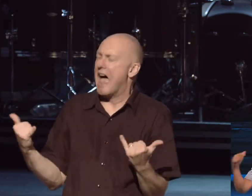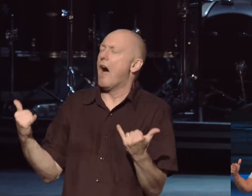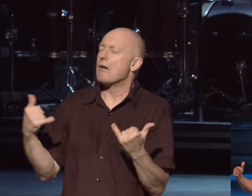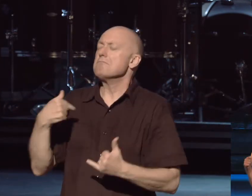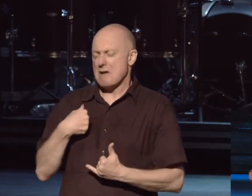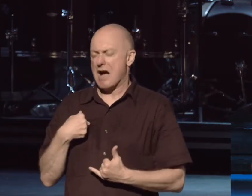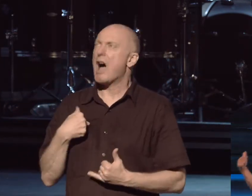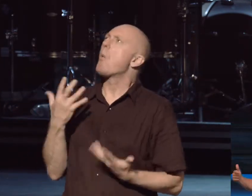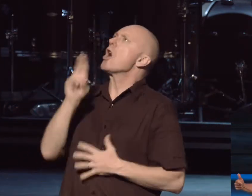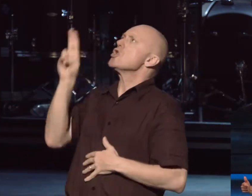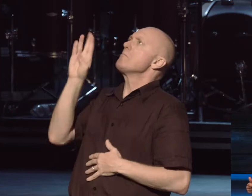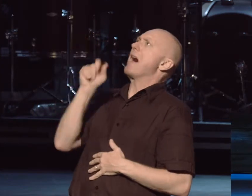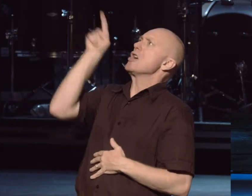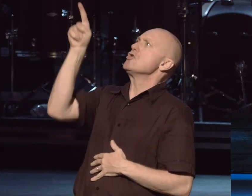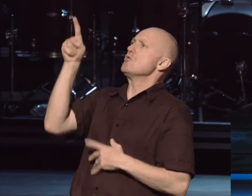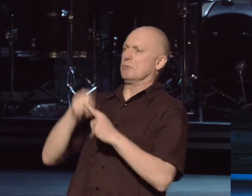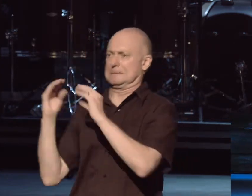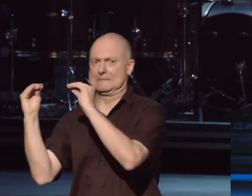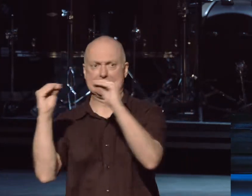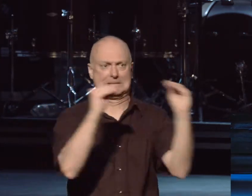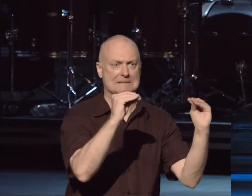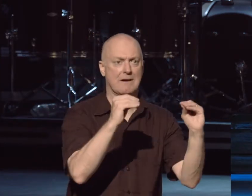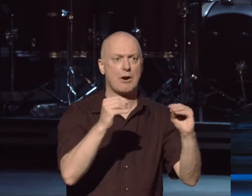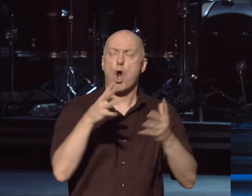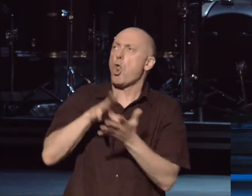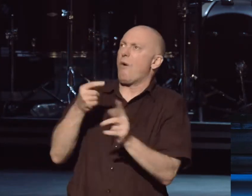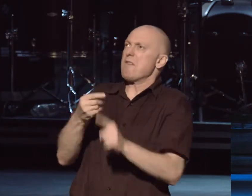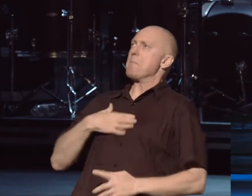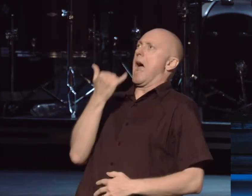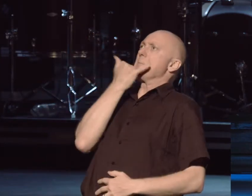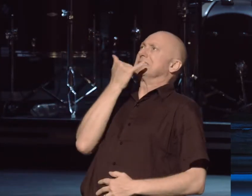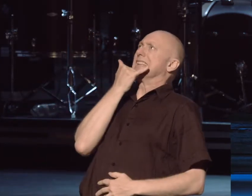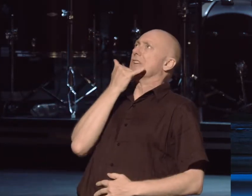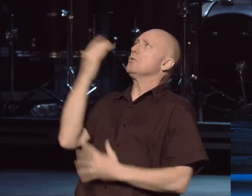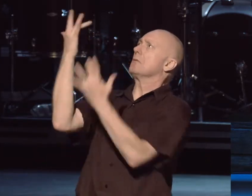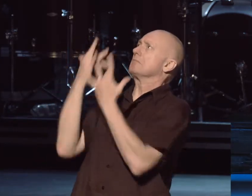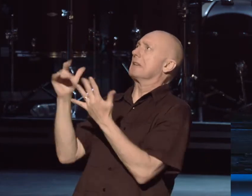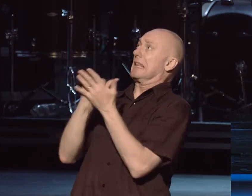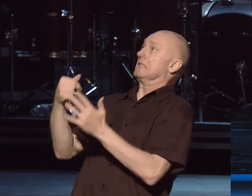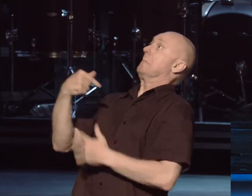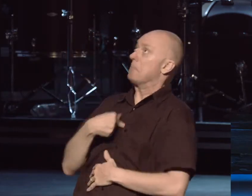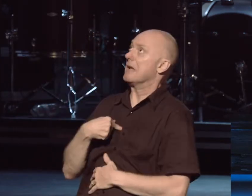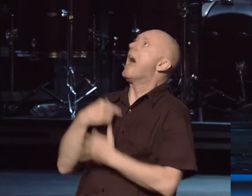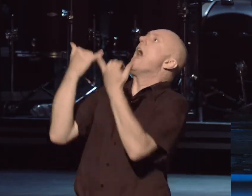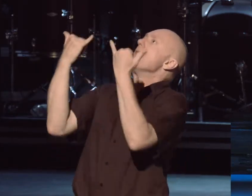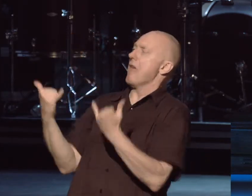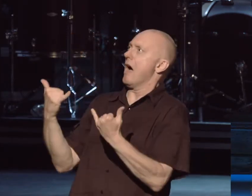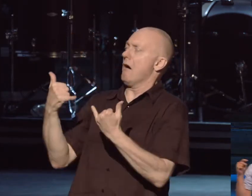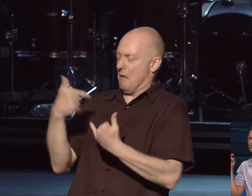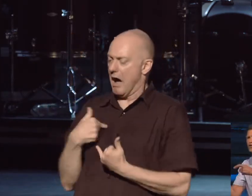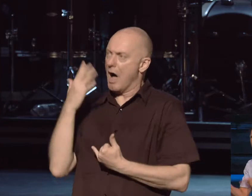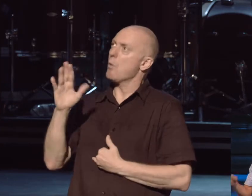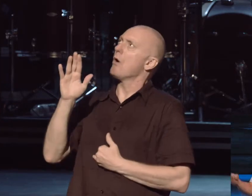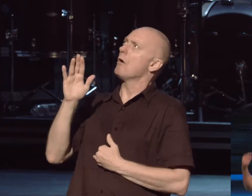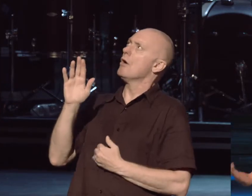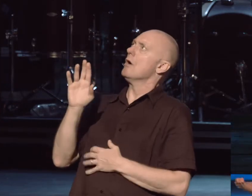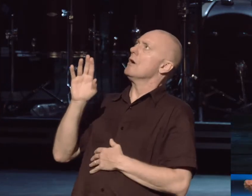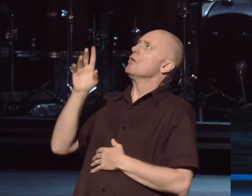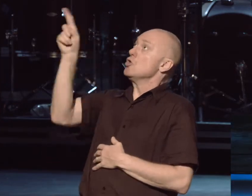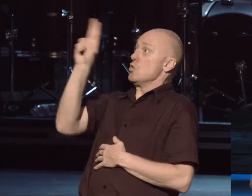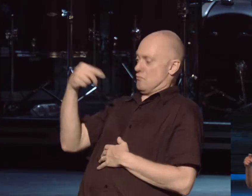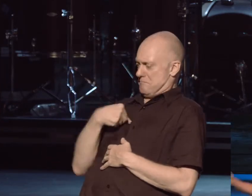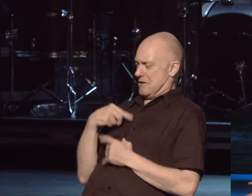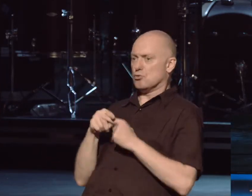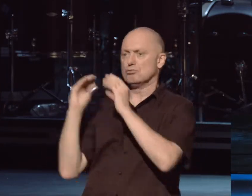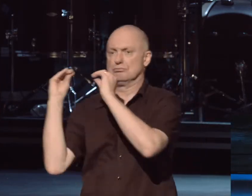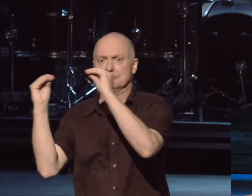a resolve to be used of God because I've learned from my mistakes. I've received mercy and cleansing from God, and now I'm resolved to be used